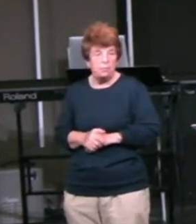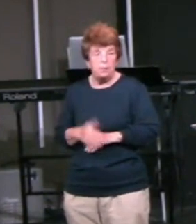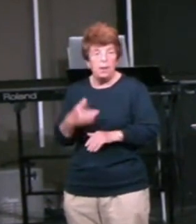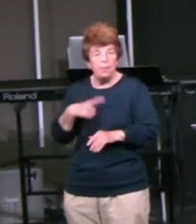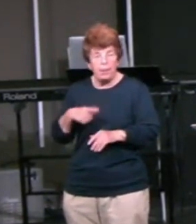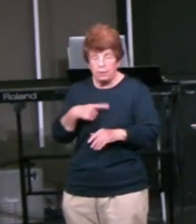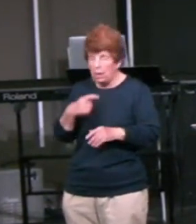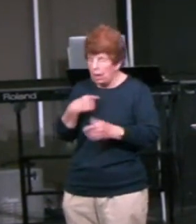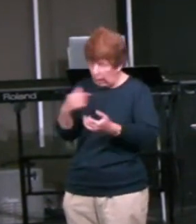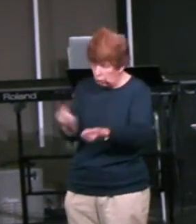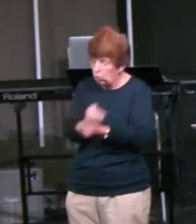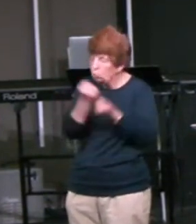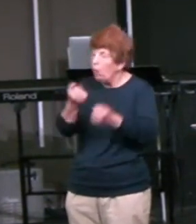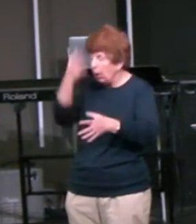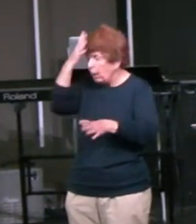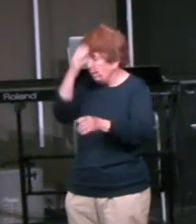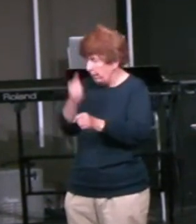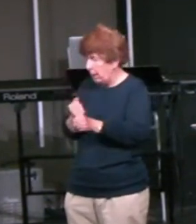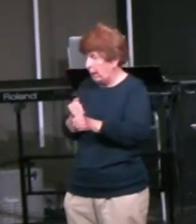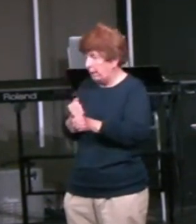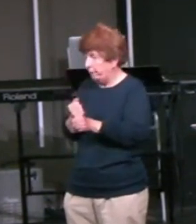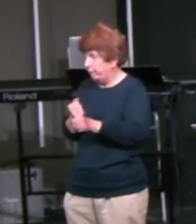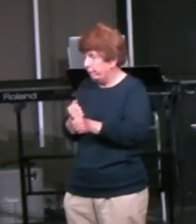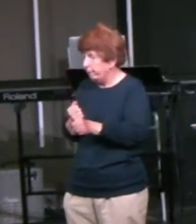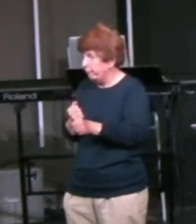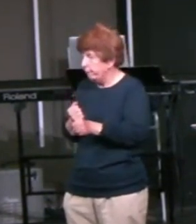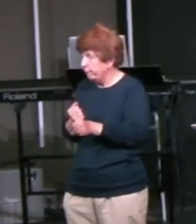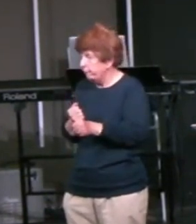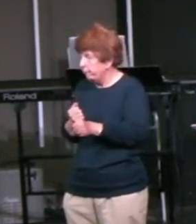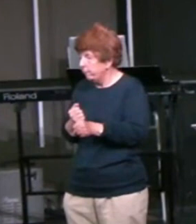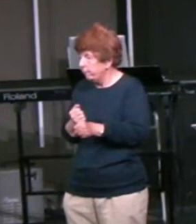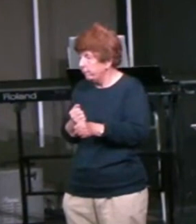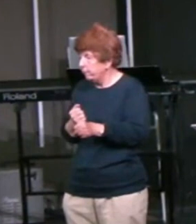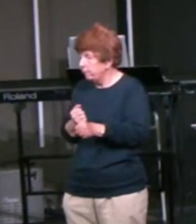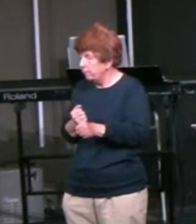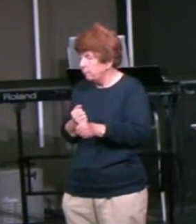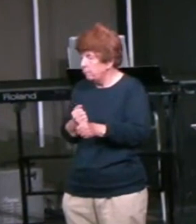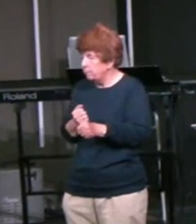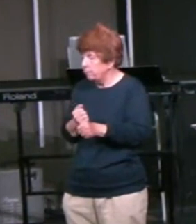Because I strongly believe that in